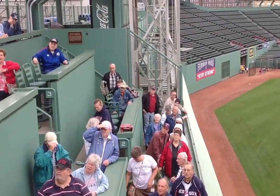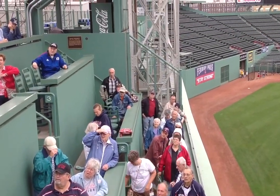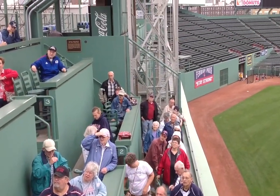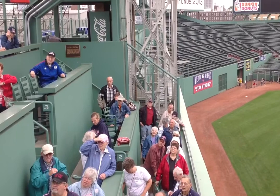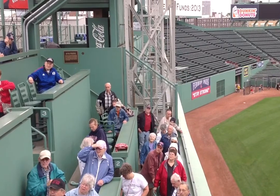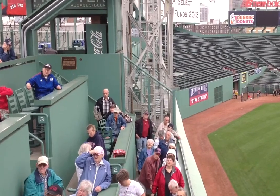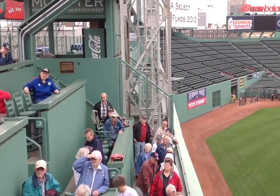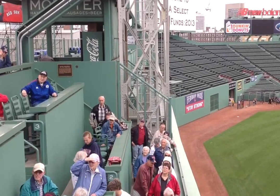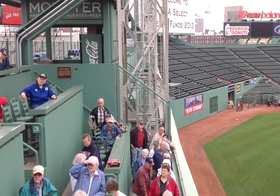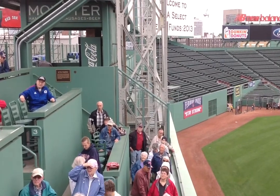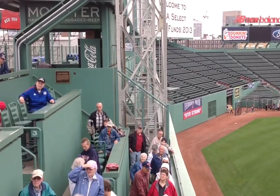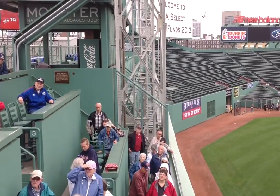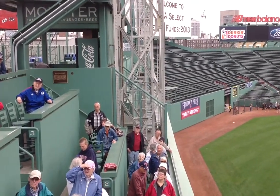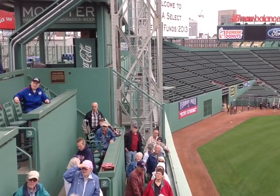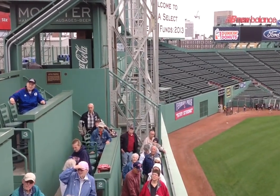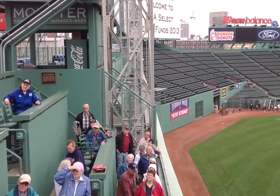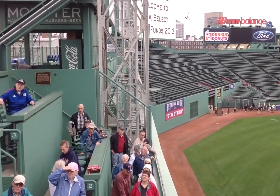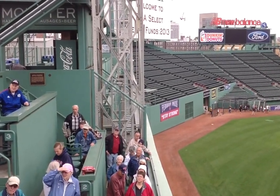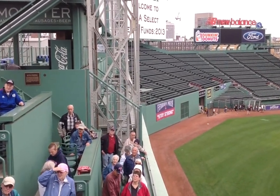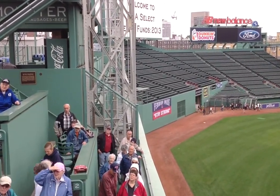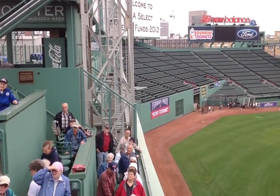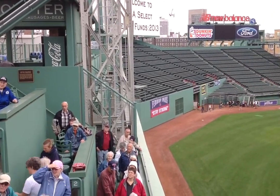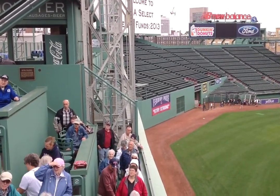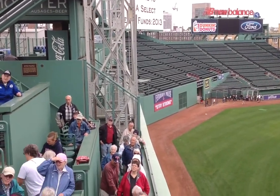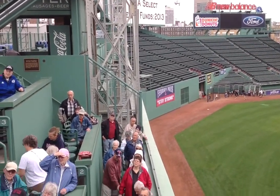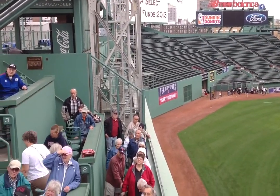up here. Tickets cost